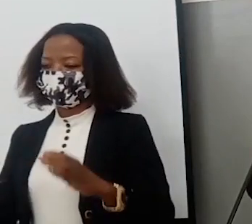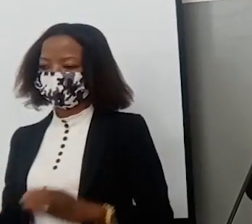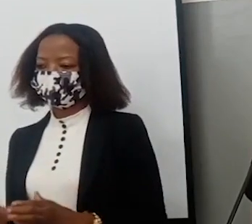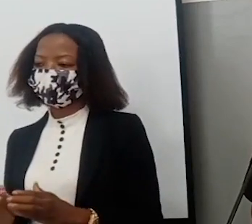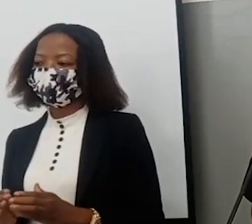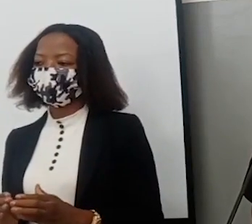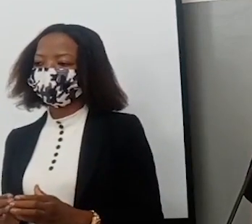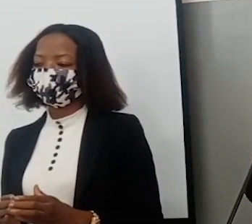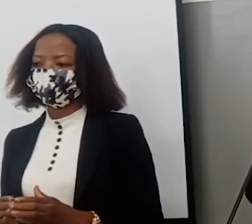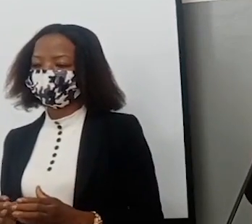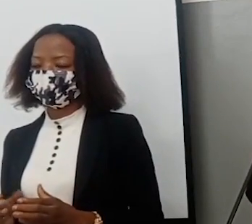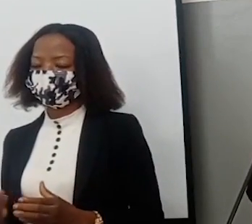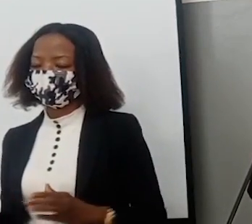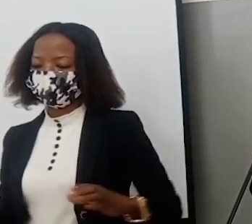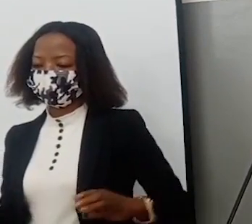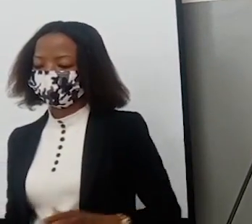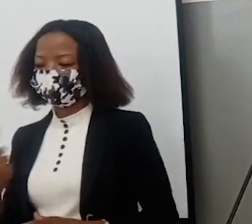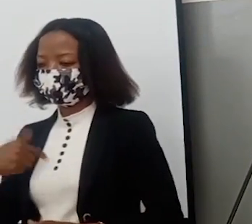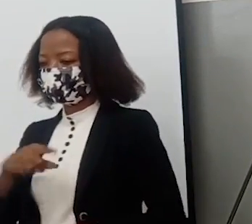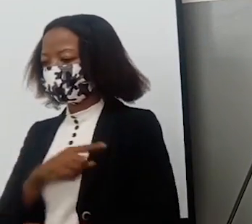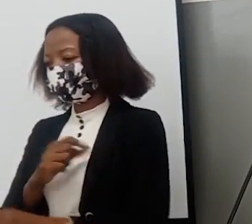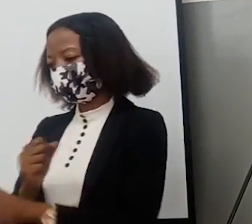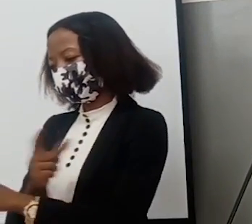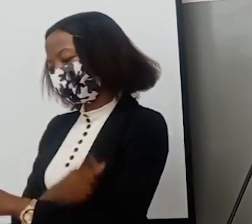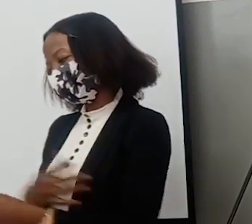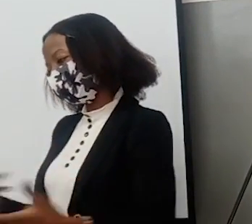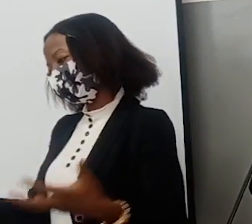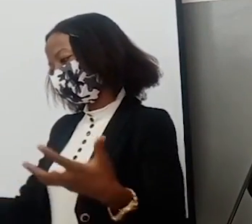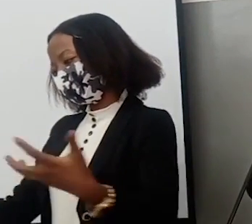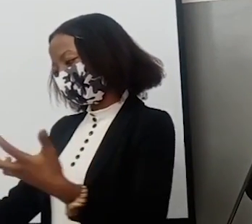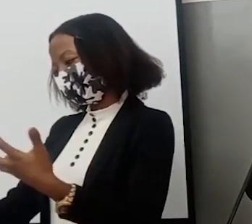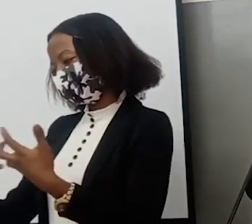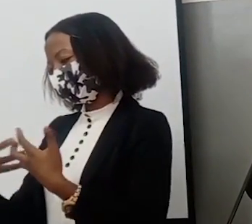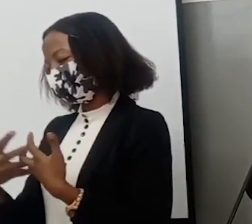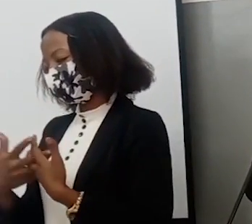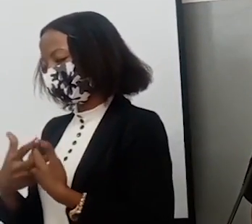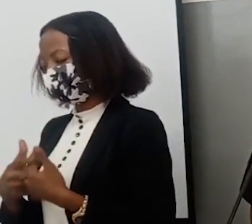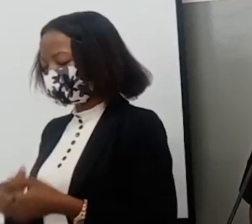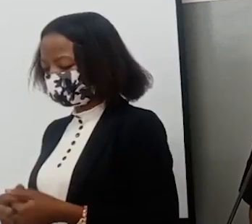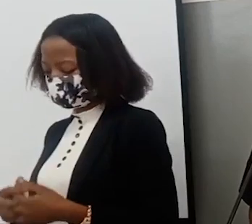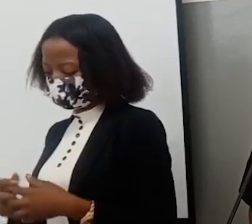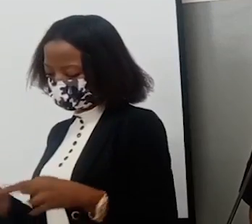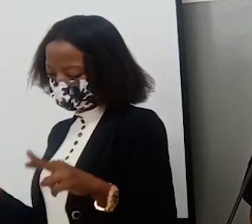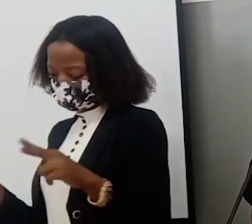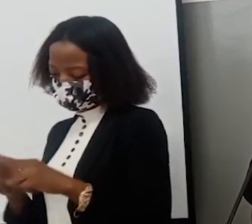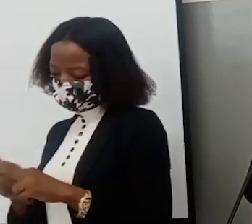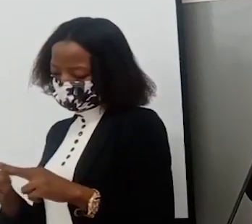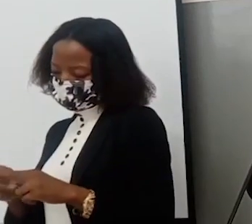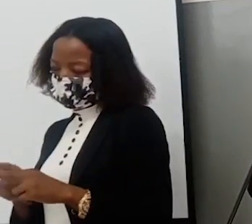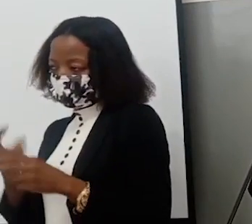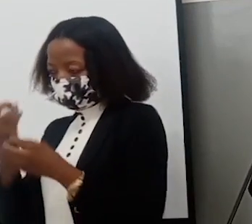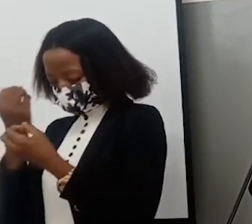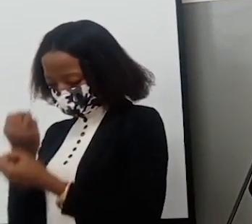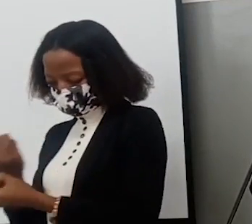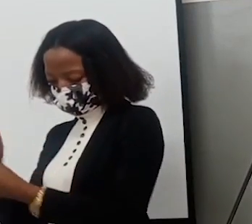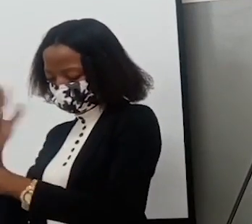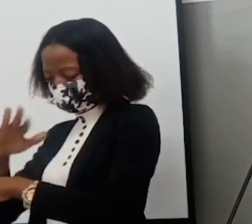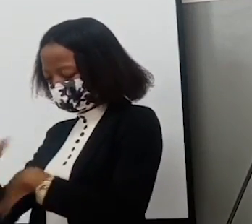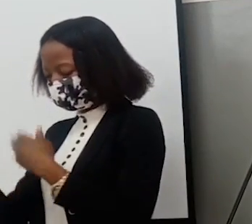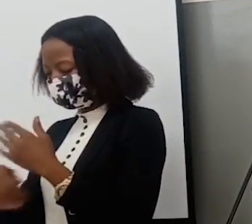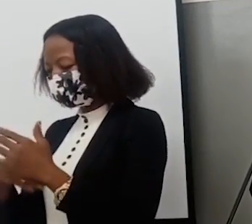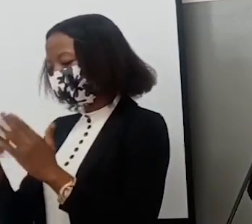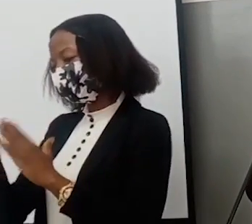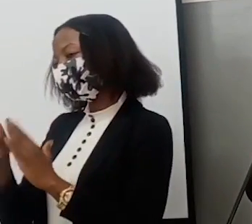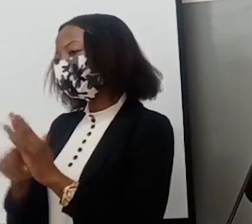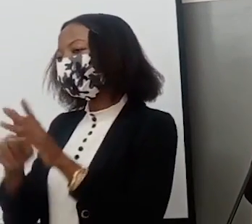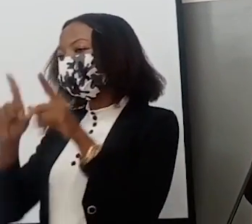really motivate all of us as Sierra Leoneans to come together, comply with the COVID-19 protocols, wear our